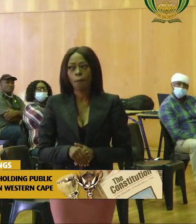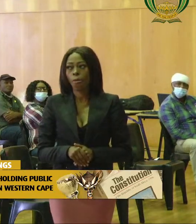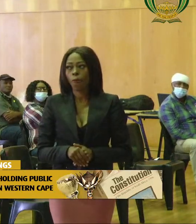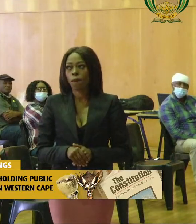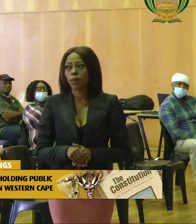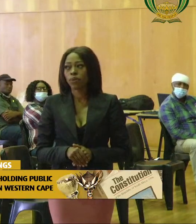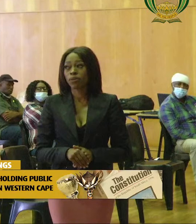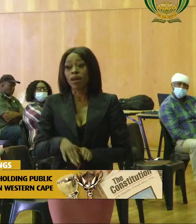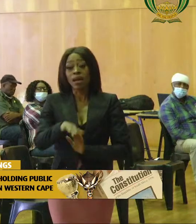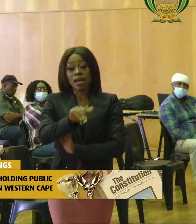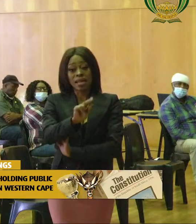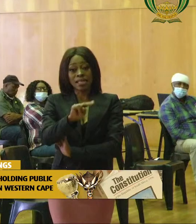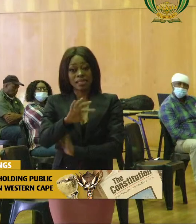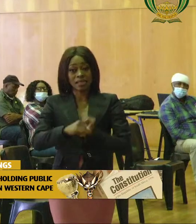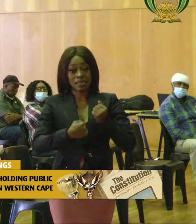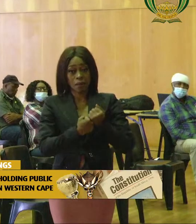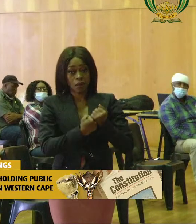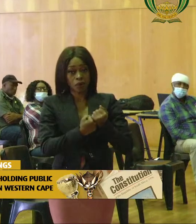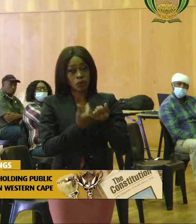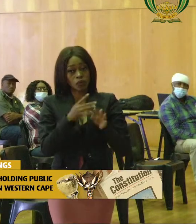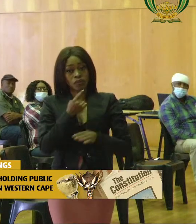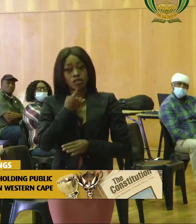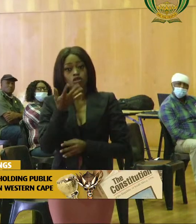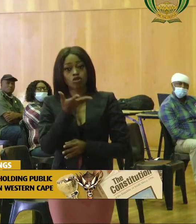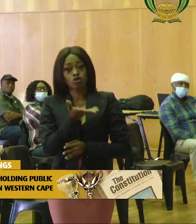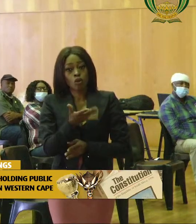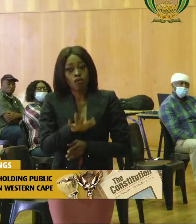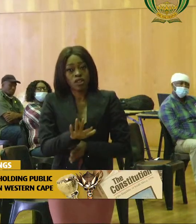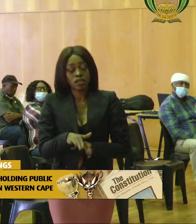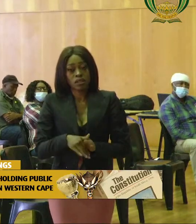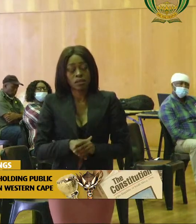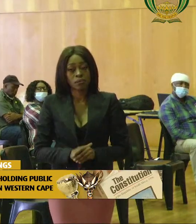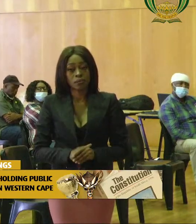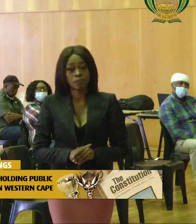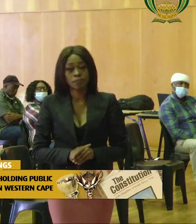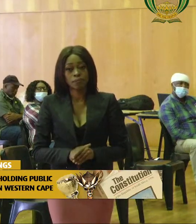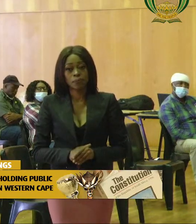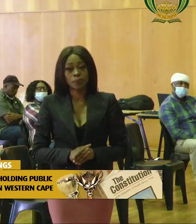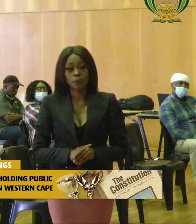The ANC supports that. They already made mention of that.